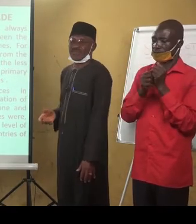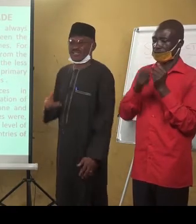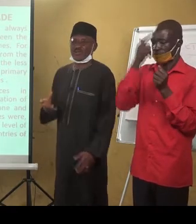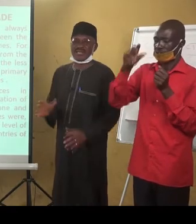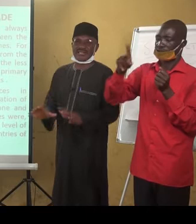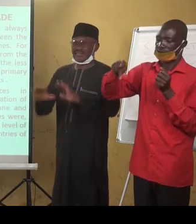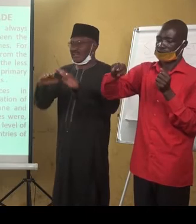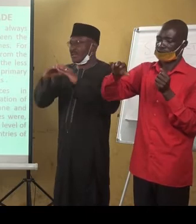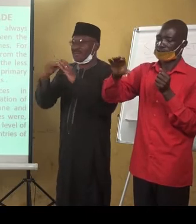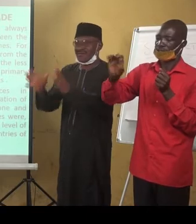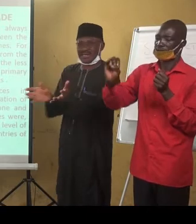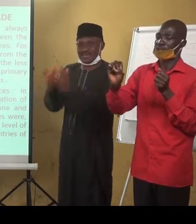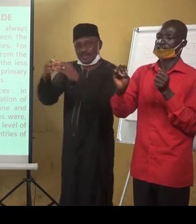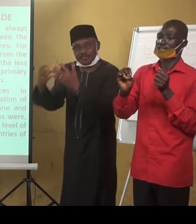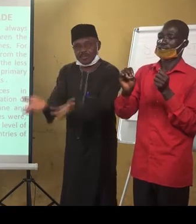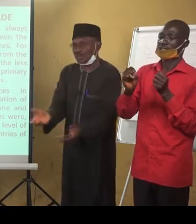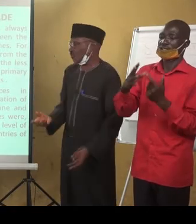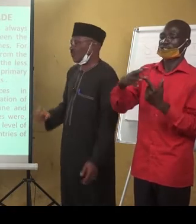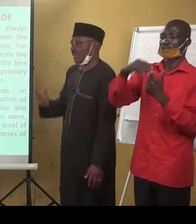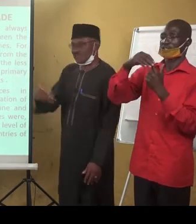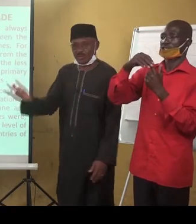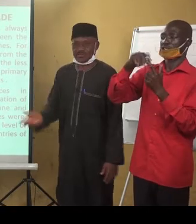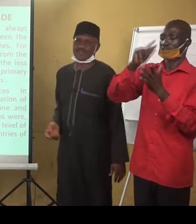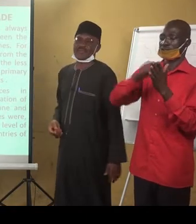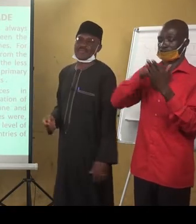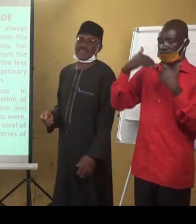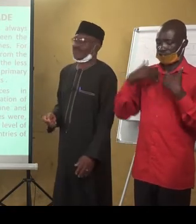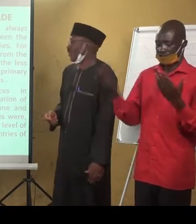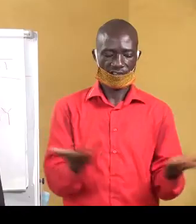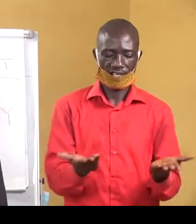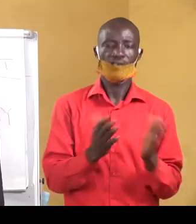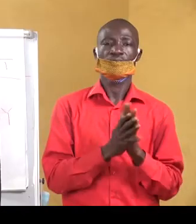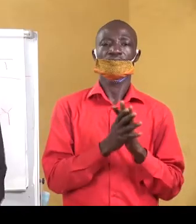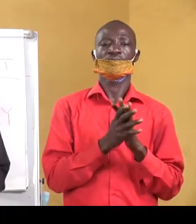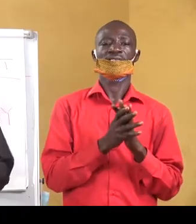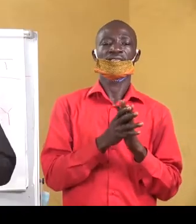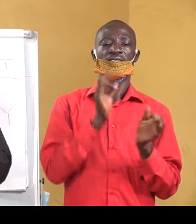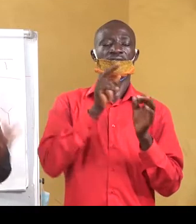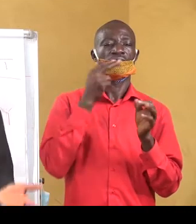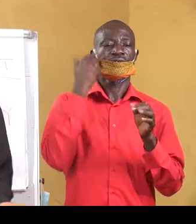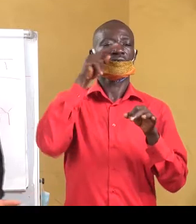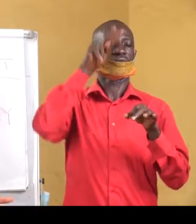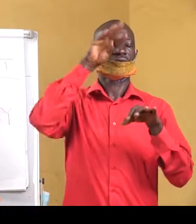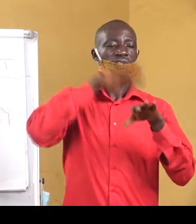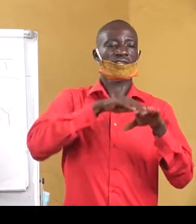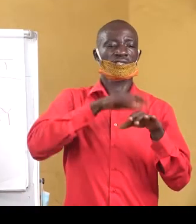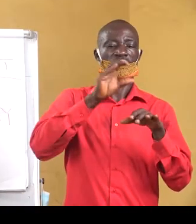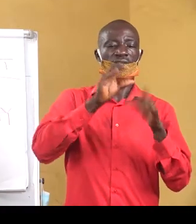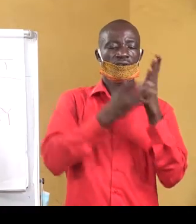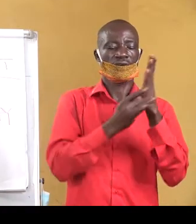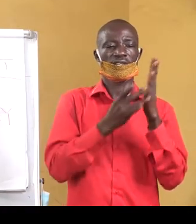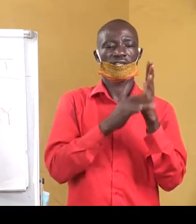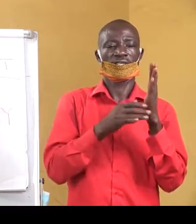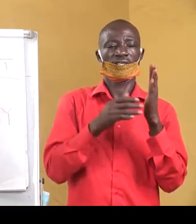us, particularly the primary products we export. If you look at oil, a barrel of